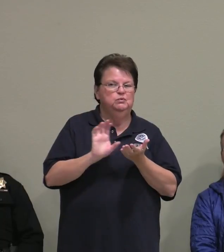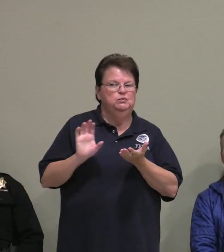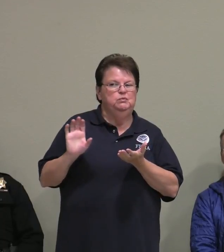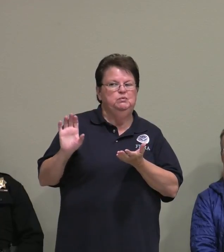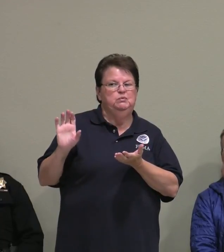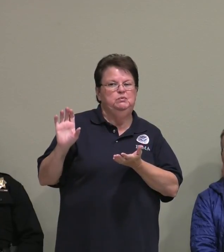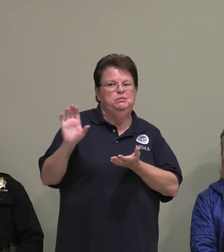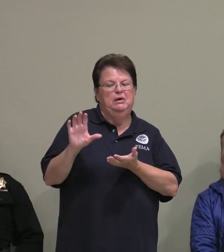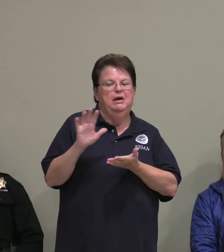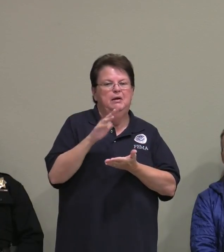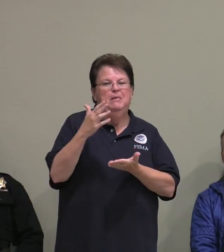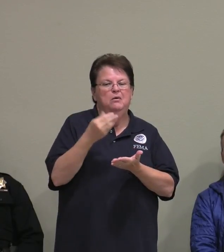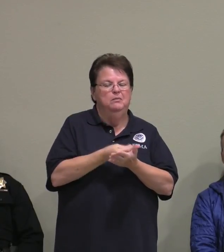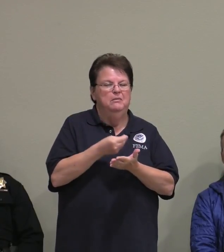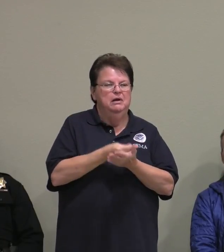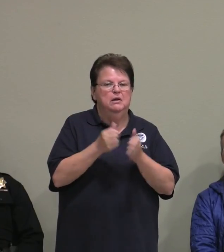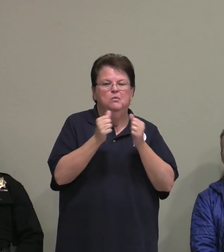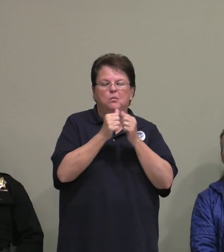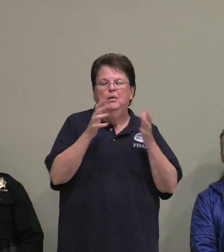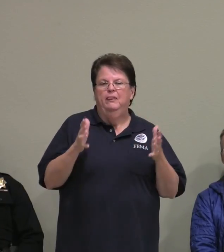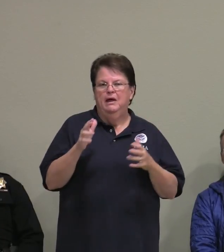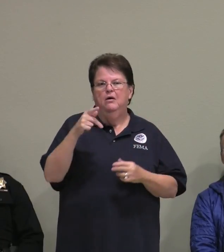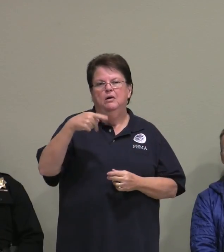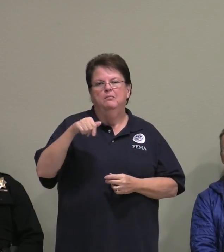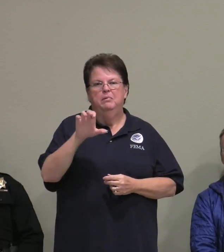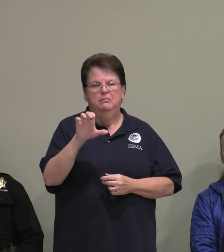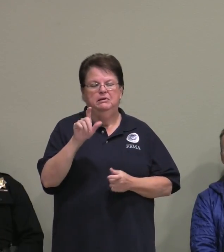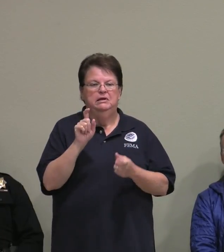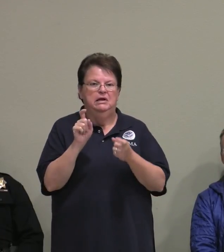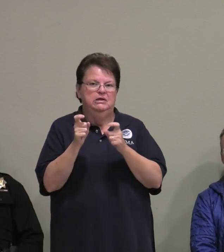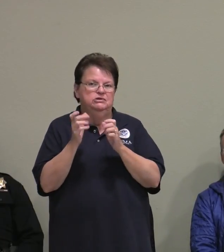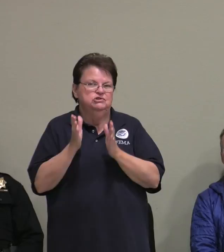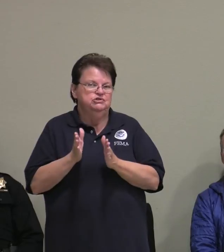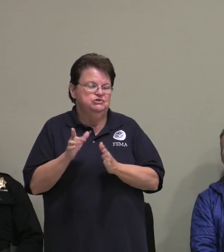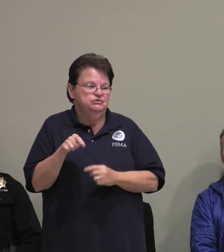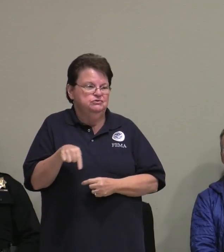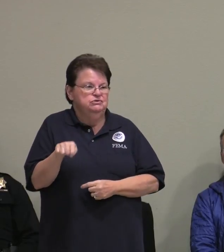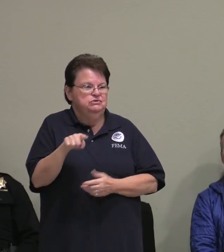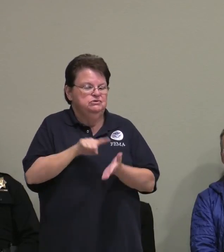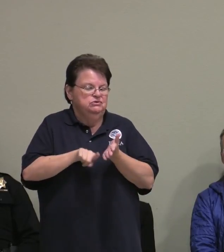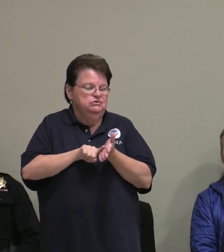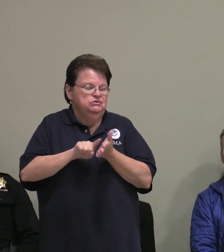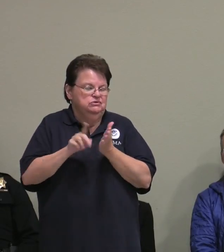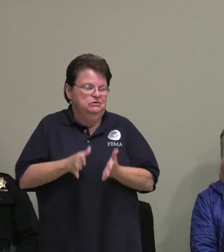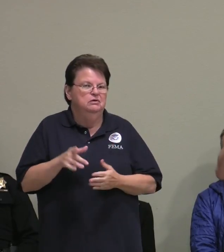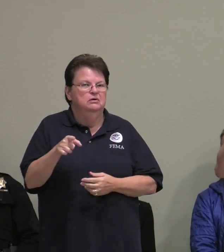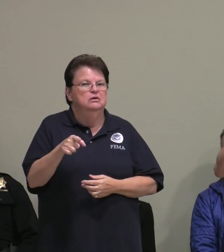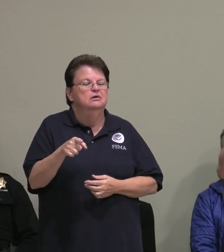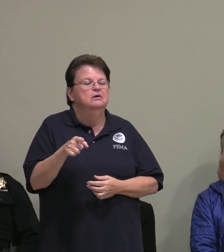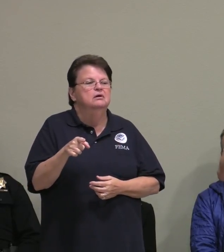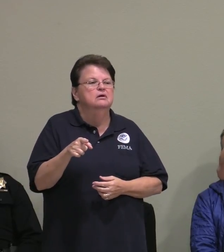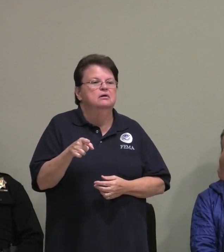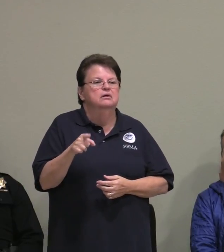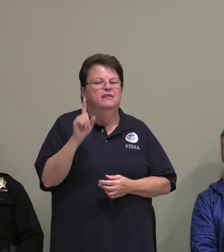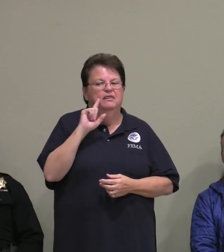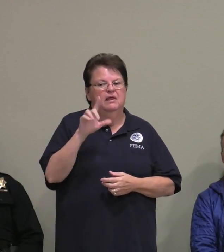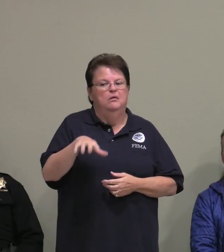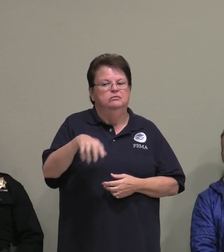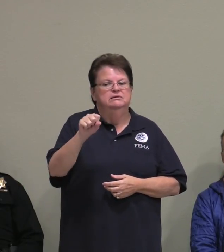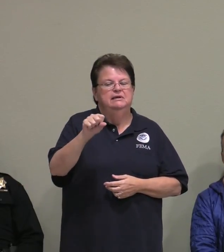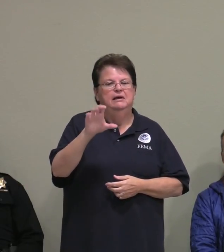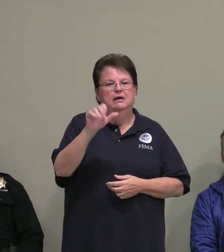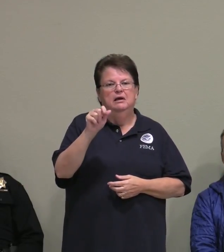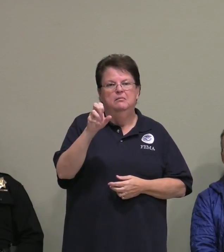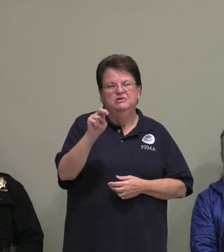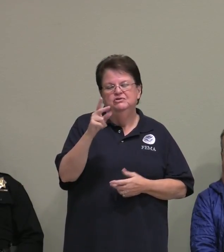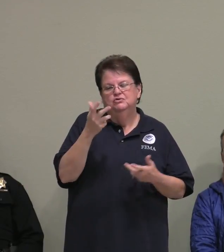amount of money without the need for a public adjuster. And since the public adjuster is going to take a commission, there's really no need for them to